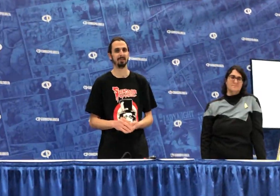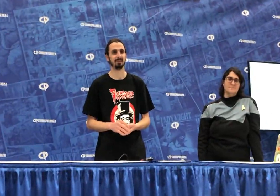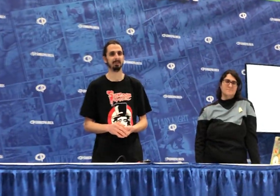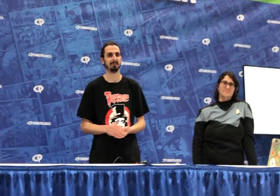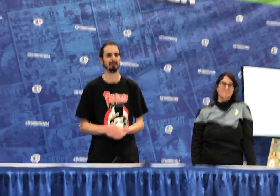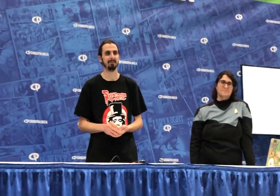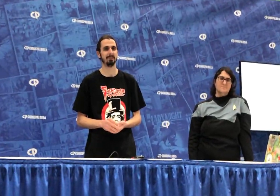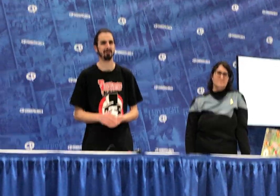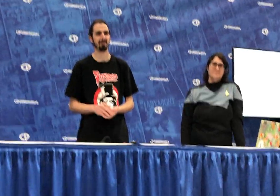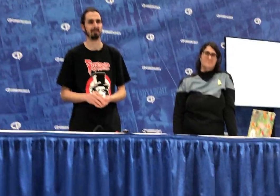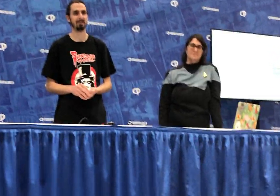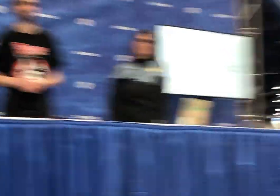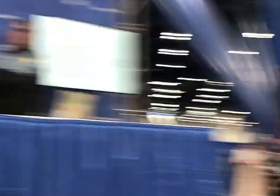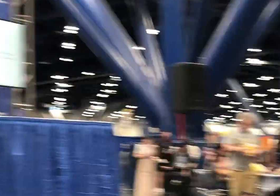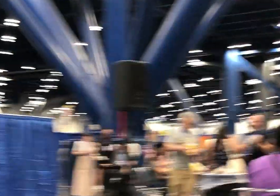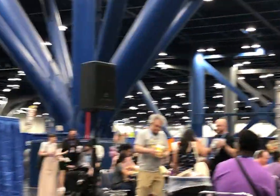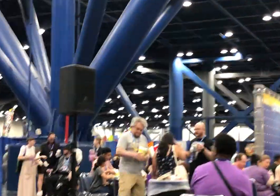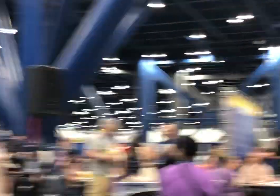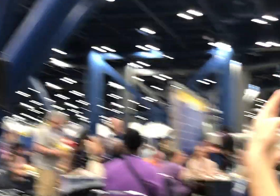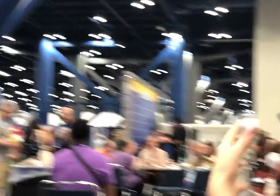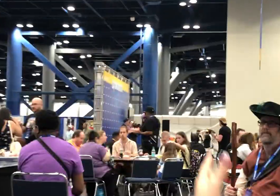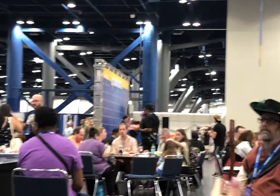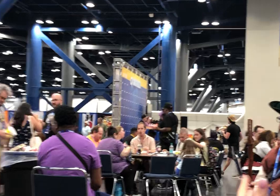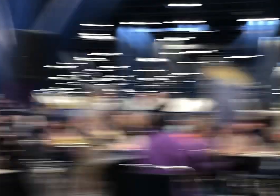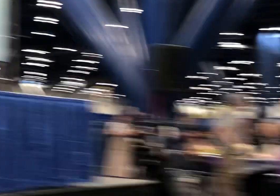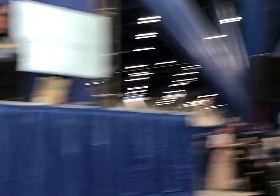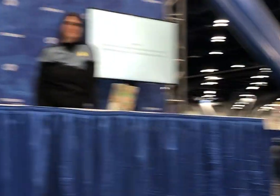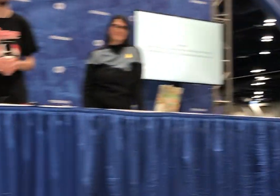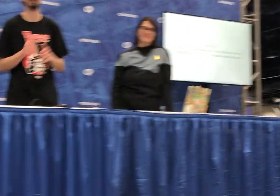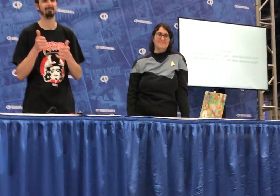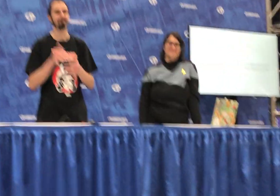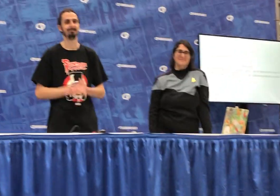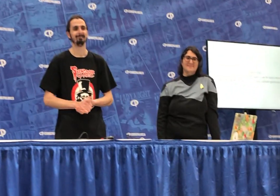So many things, a lot of stuff. I love this panel so much.